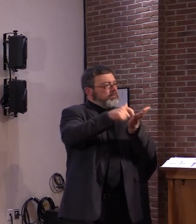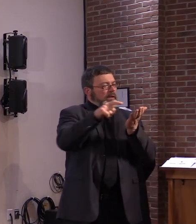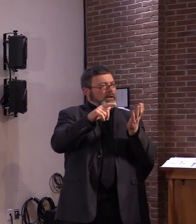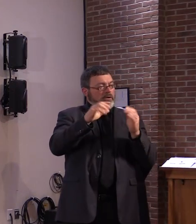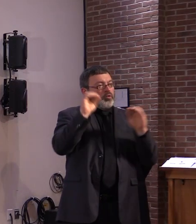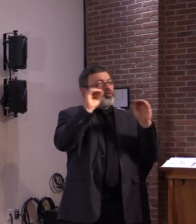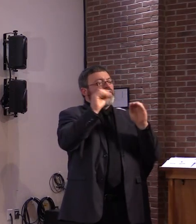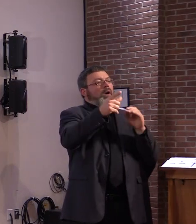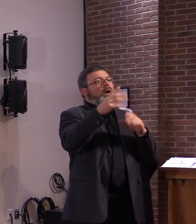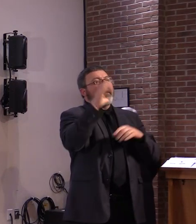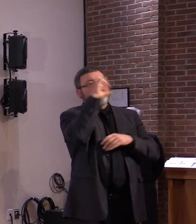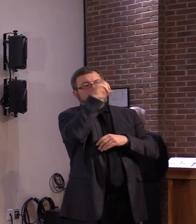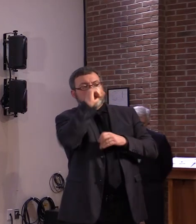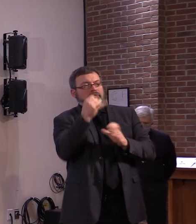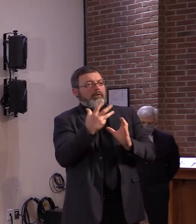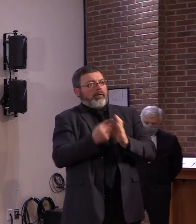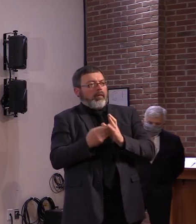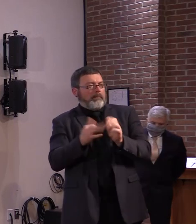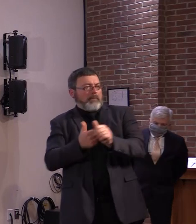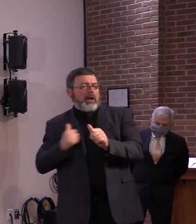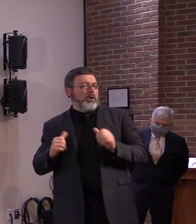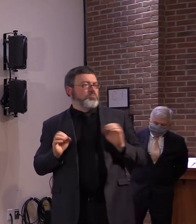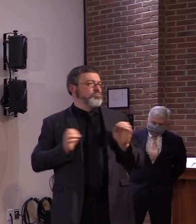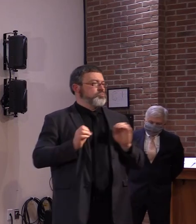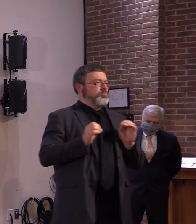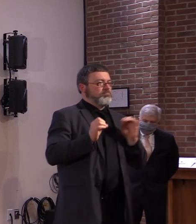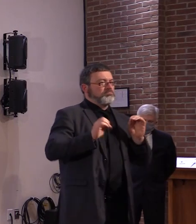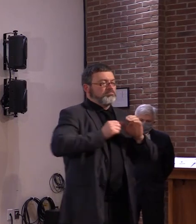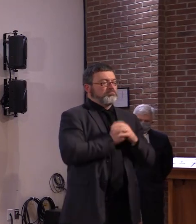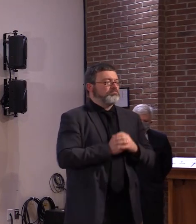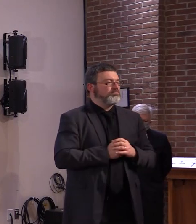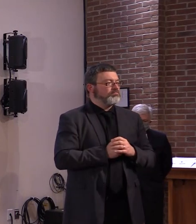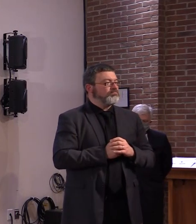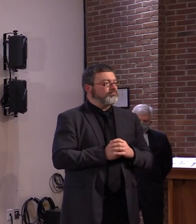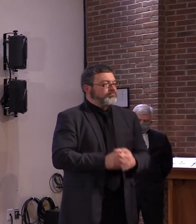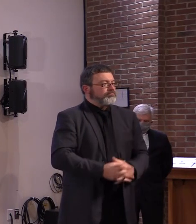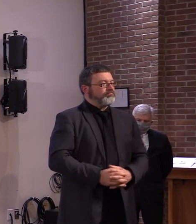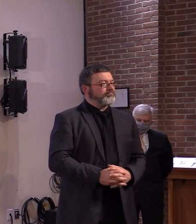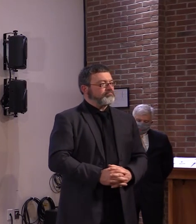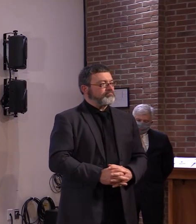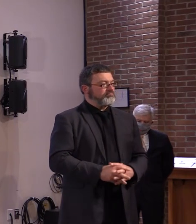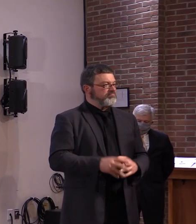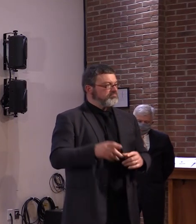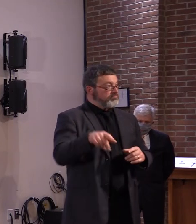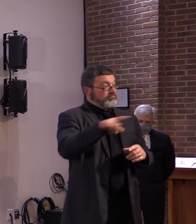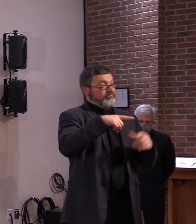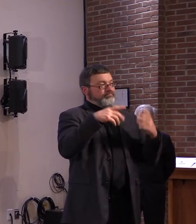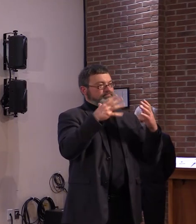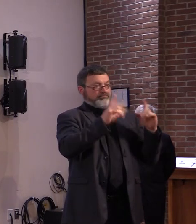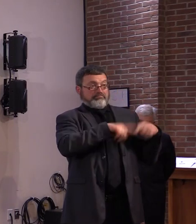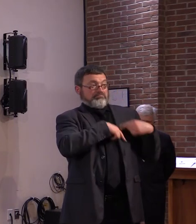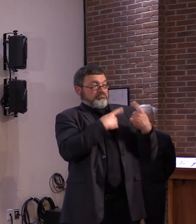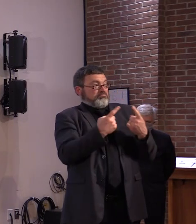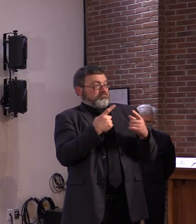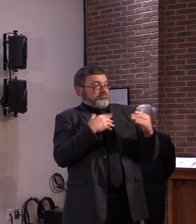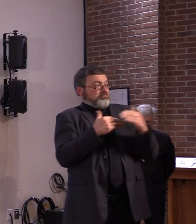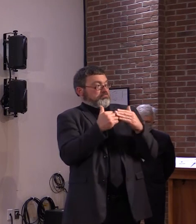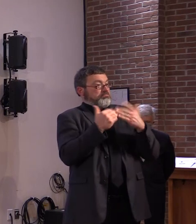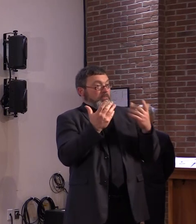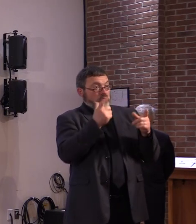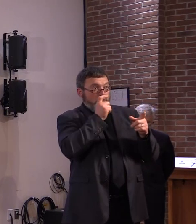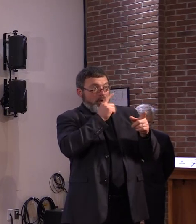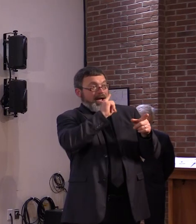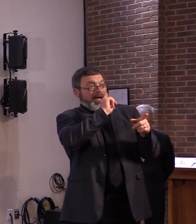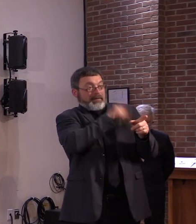really is as people come through now and are either certifying at this point in time as opposed to when the